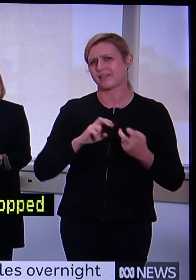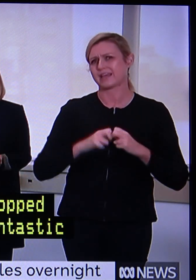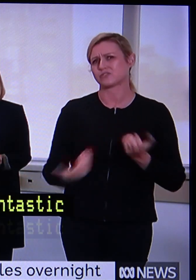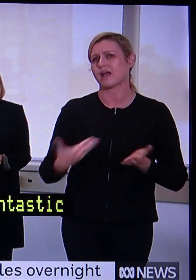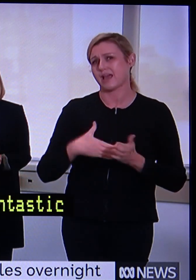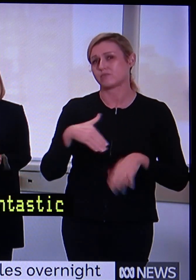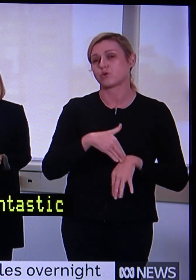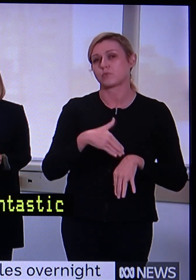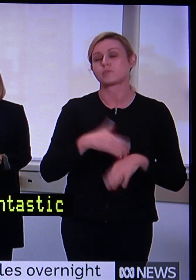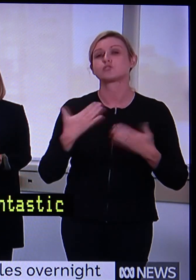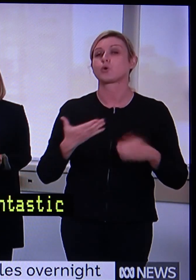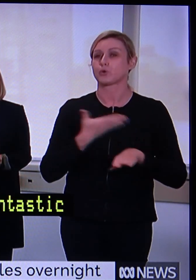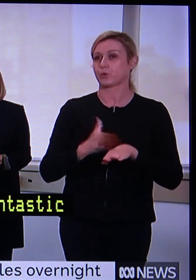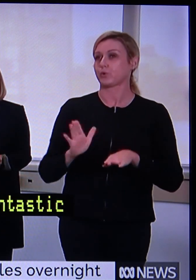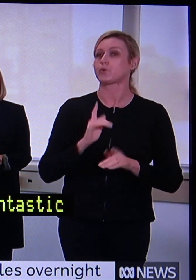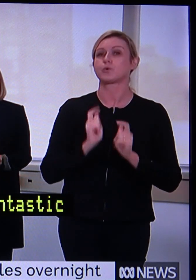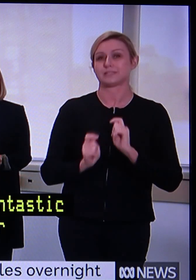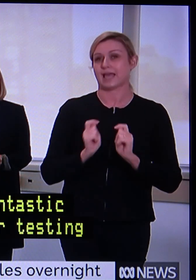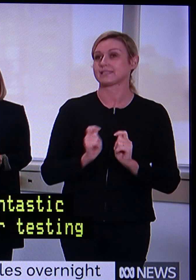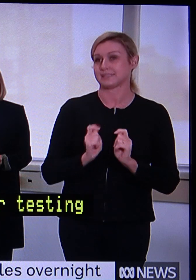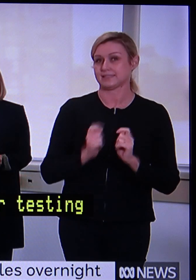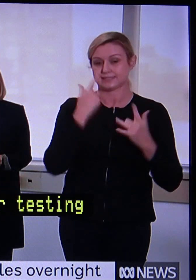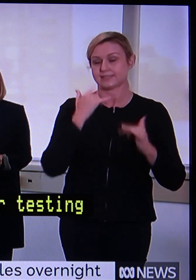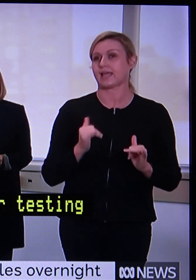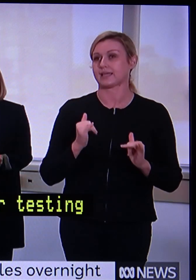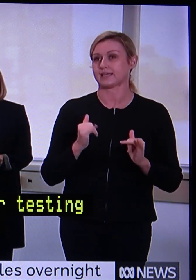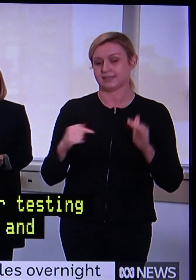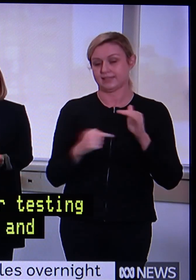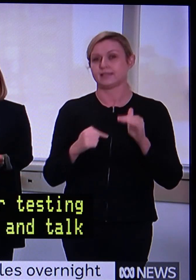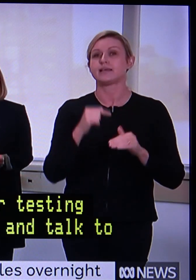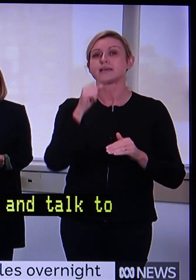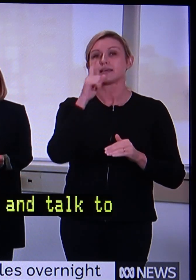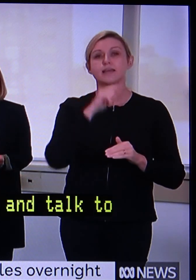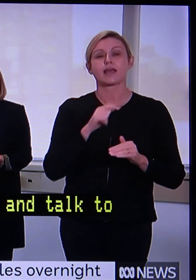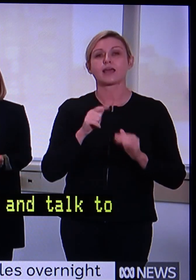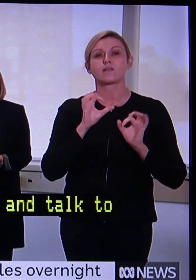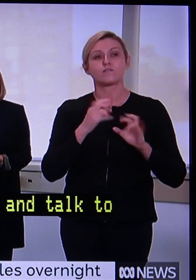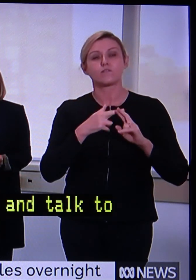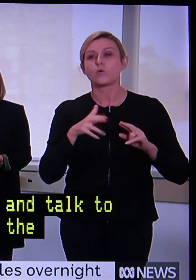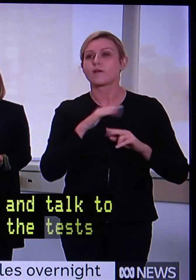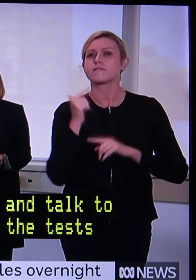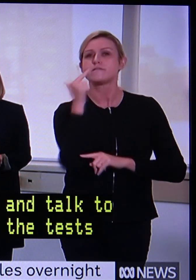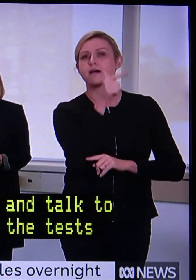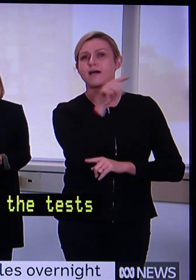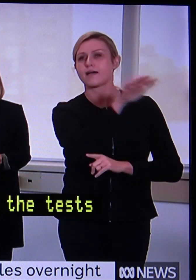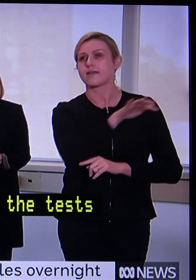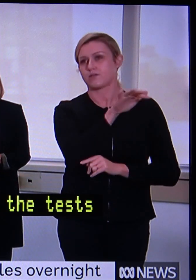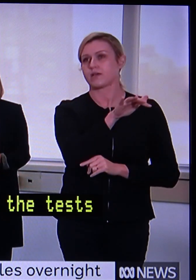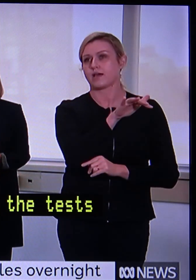as she will show you and talk to you about, will mean that the tests can be done, particularly in those challenging regional